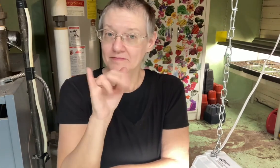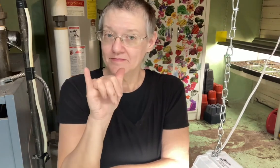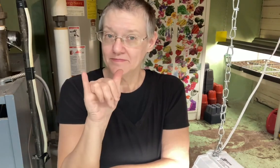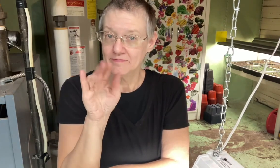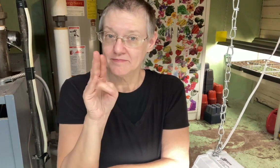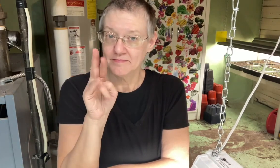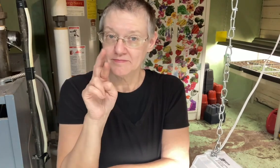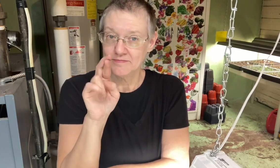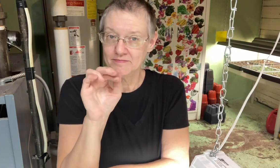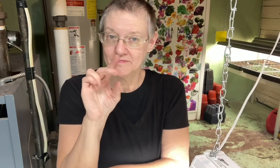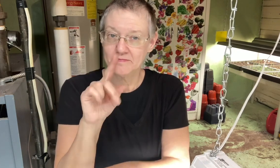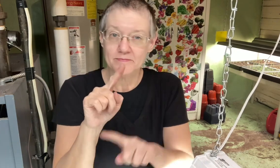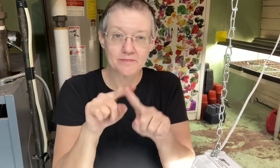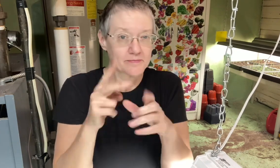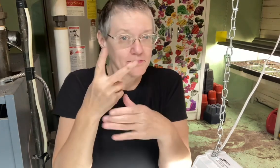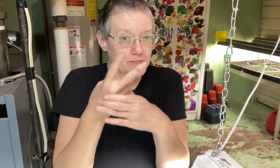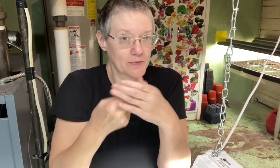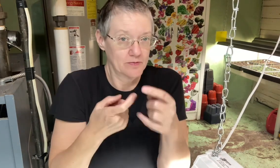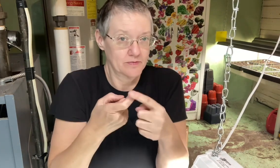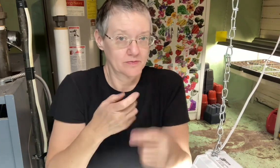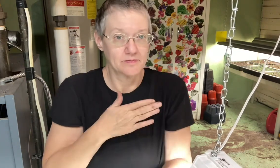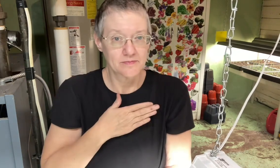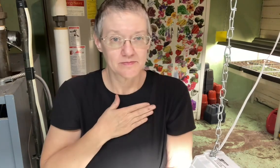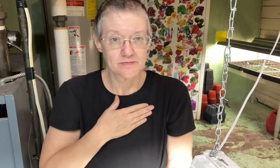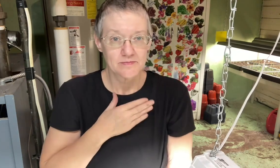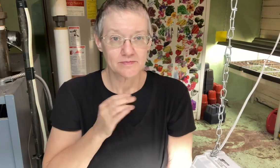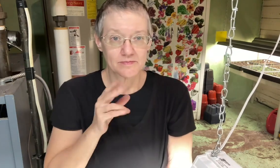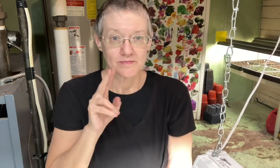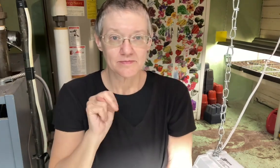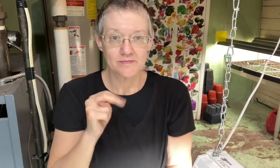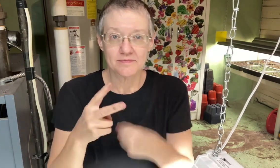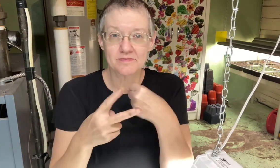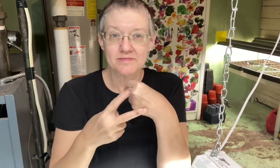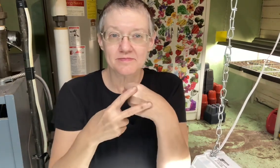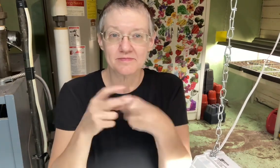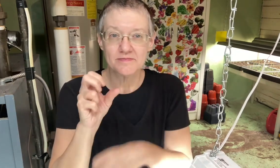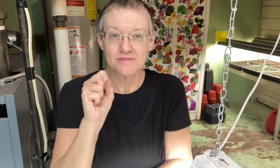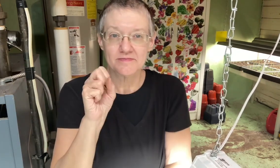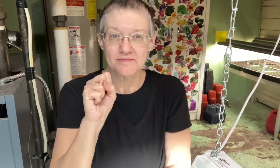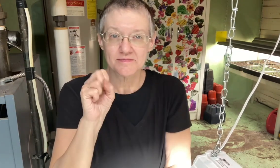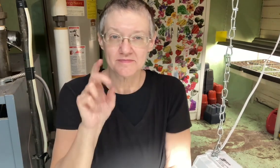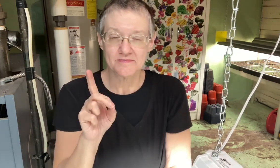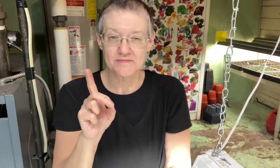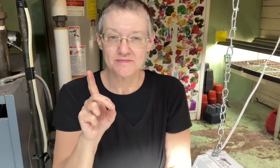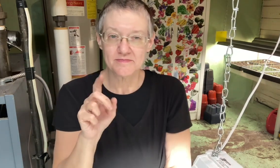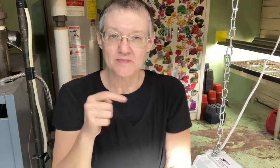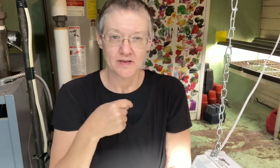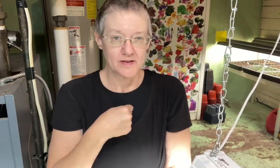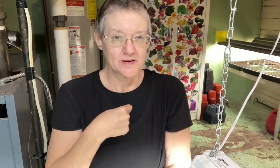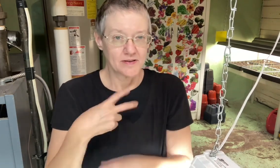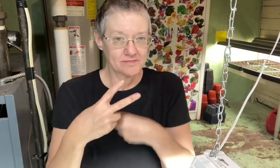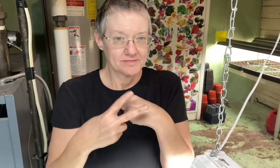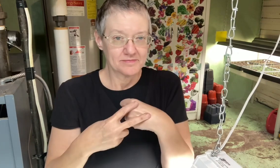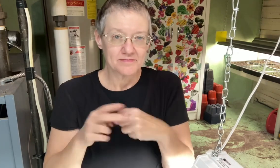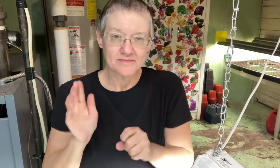those are hybrids. But I've successfully saved all of these seeds for